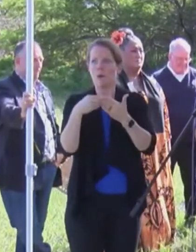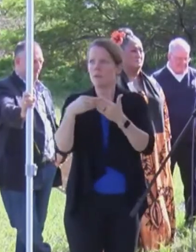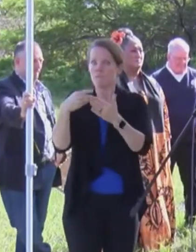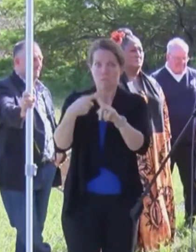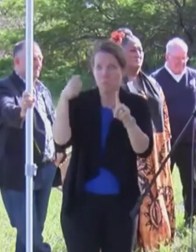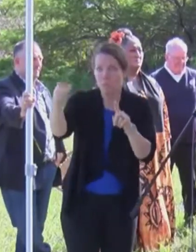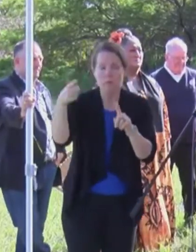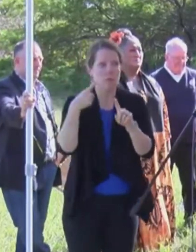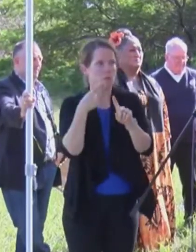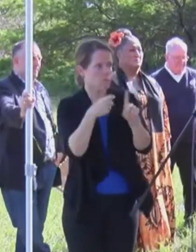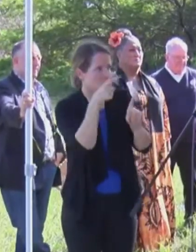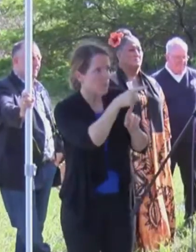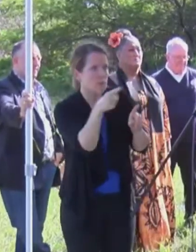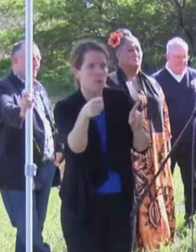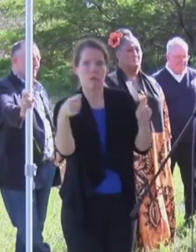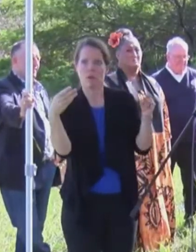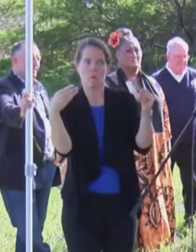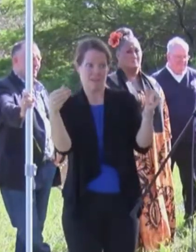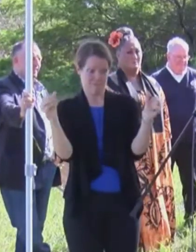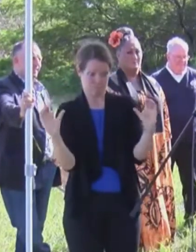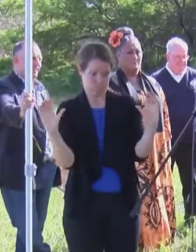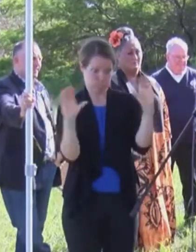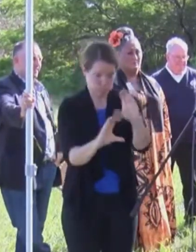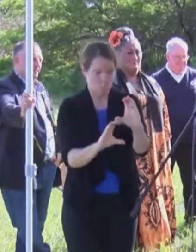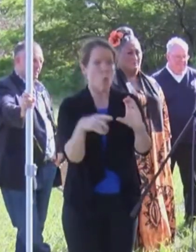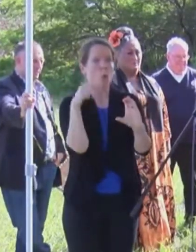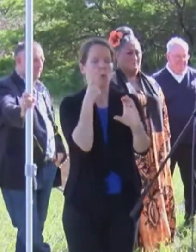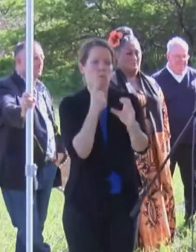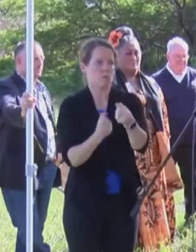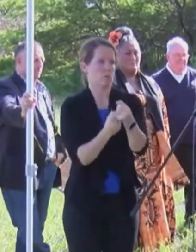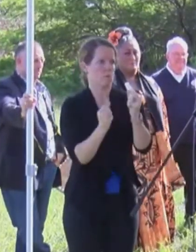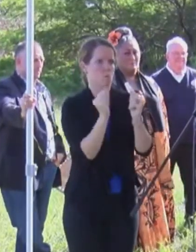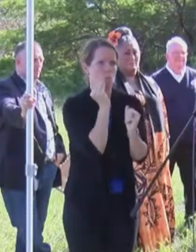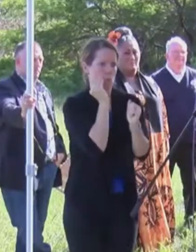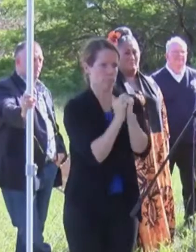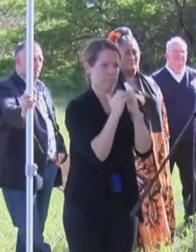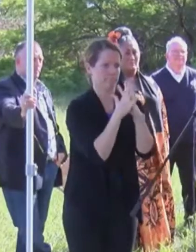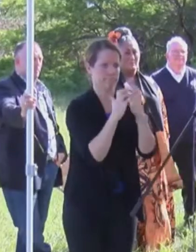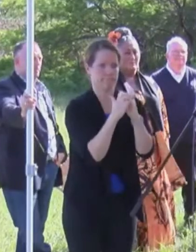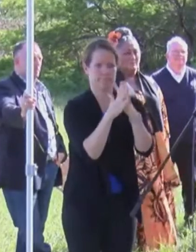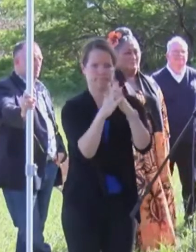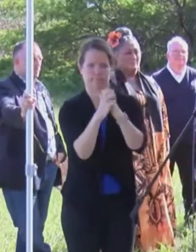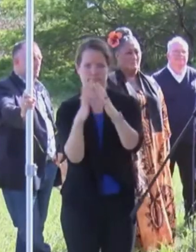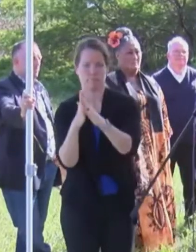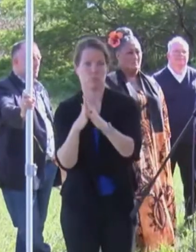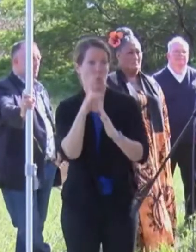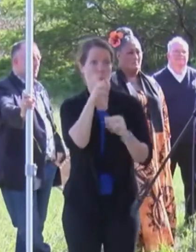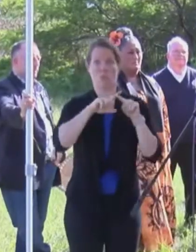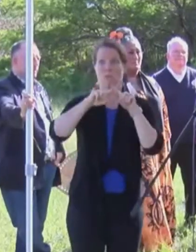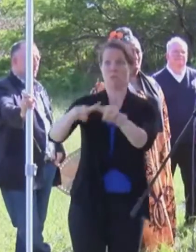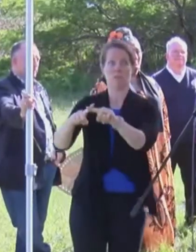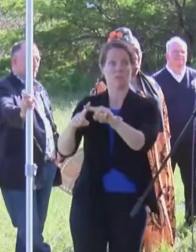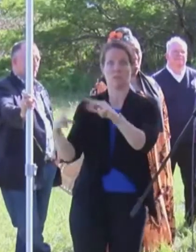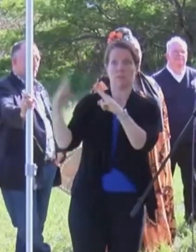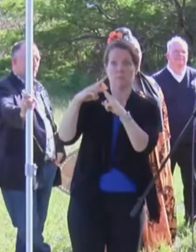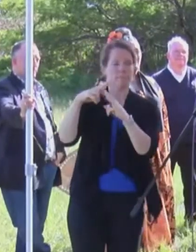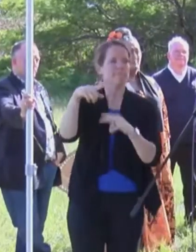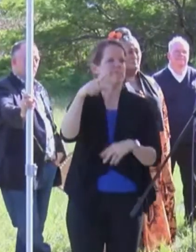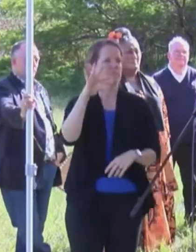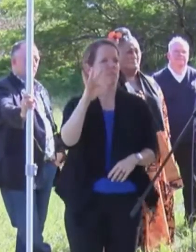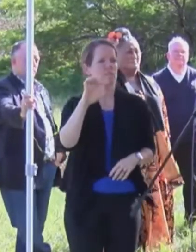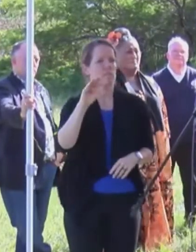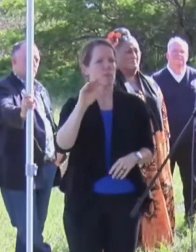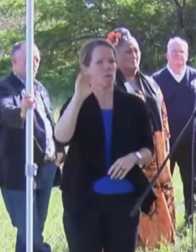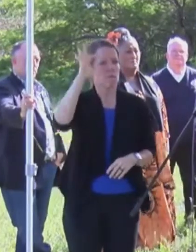housing. We know it's priority one. So of course, coming in big is our federal government, FEMA. The state of Hawaii is